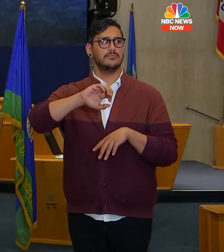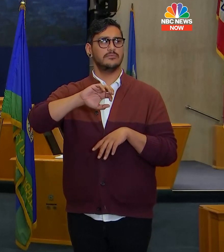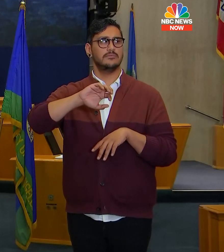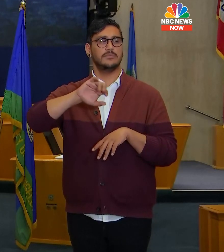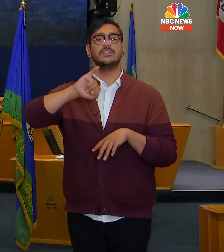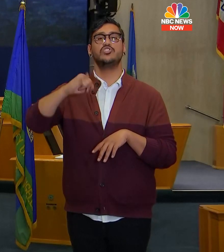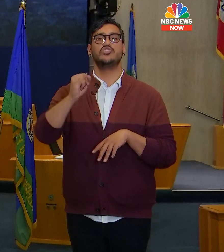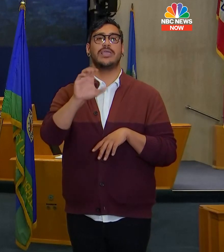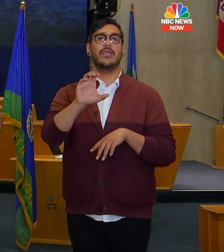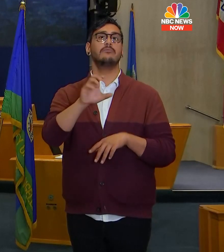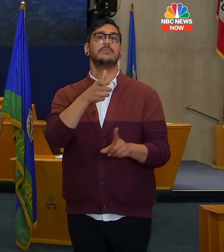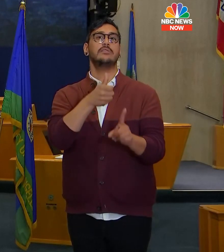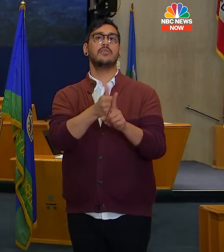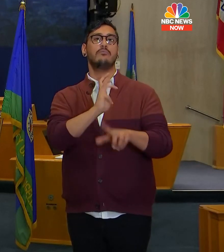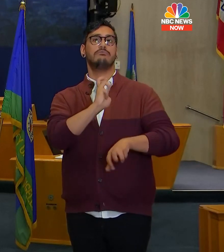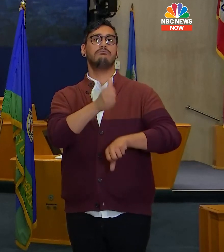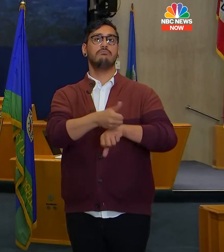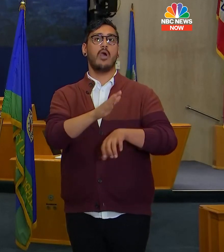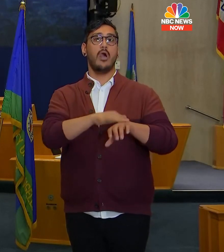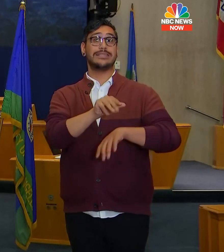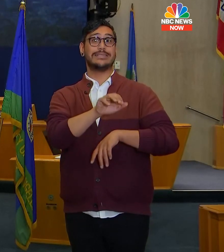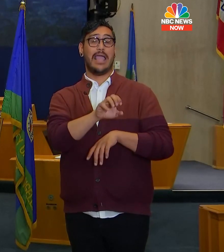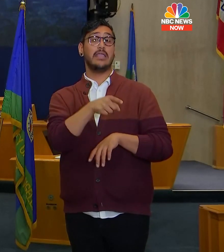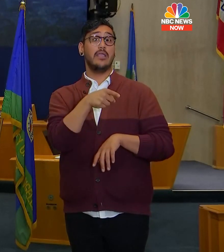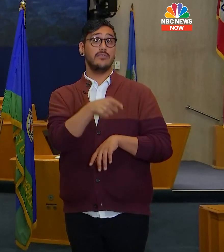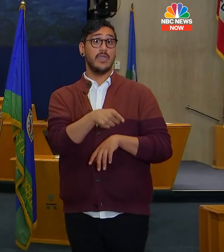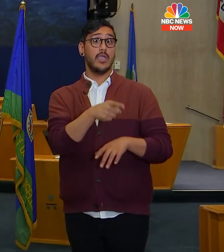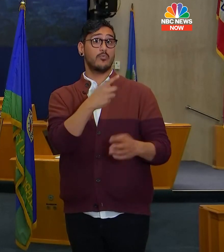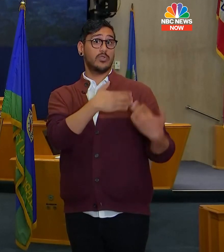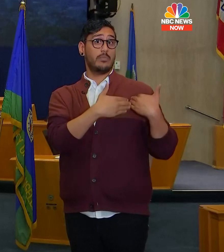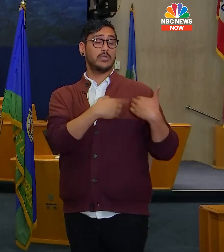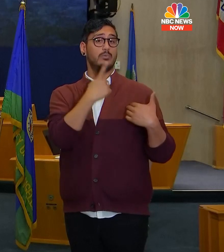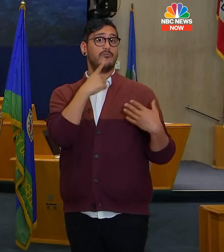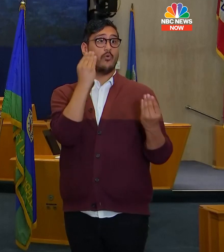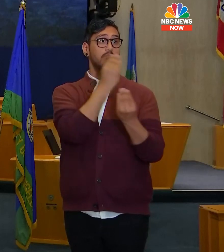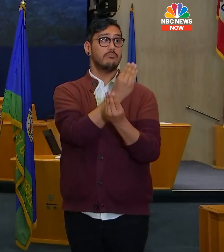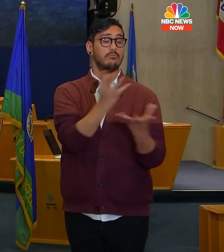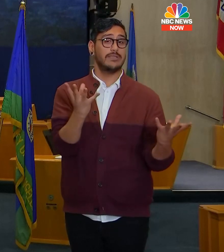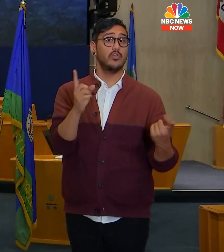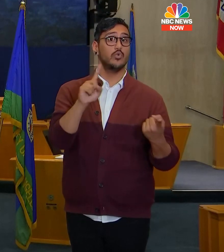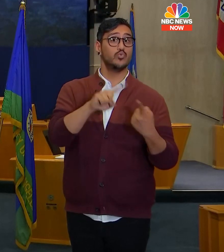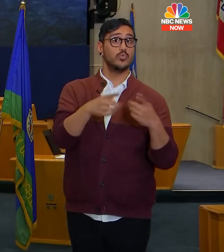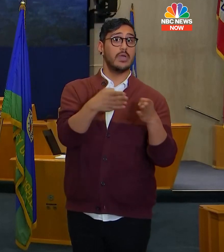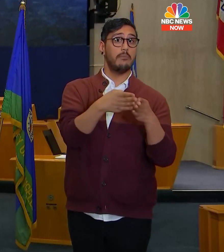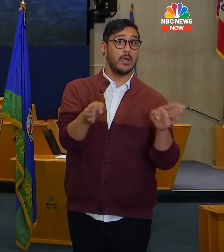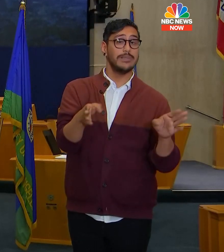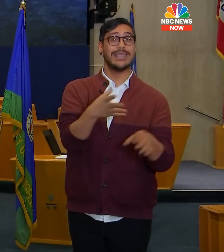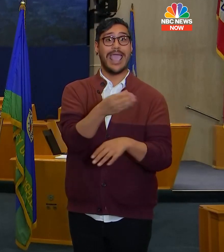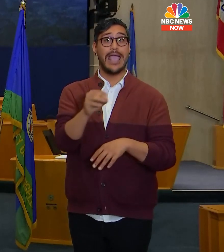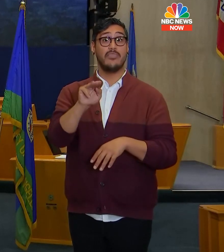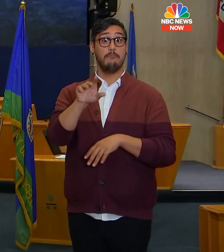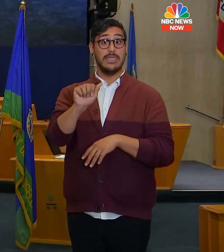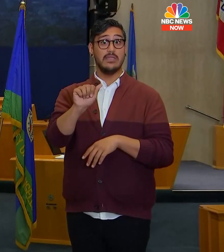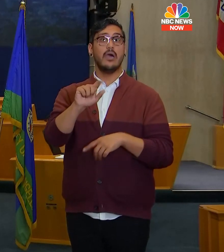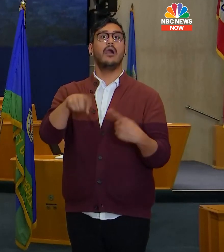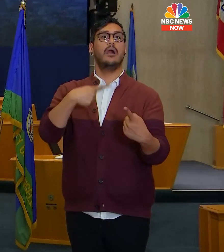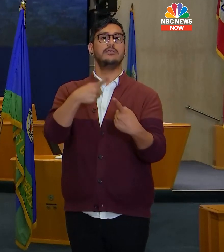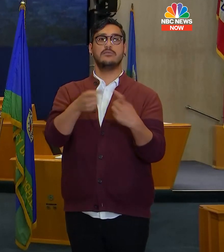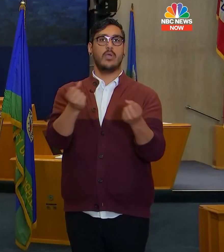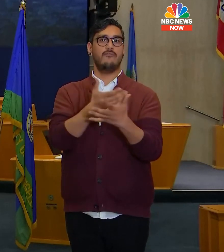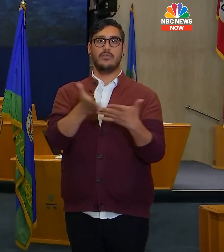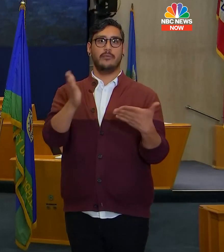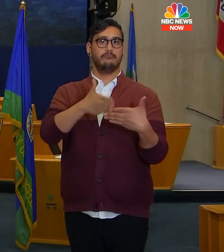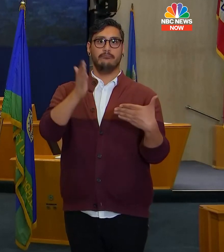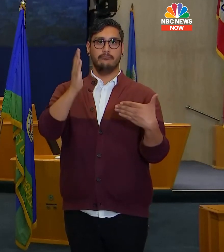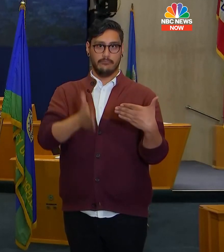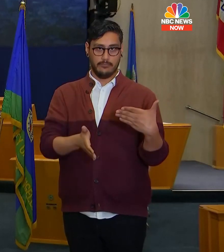site. They are responsible for providing information to the media and the public on a regular basis until the crisis is over. By doing so,